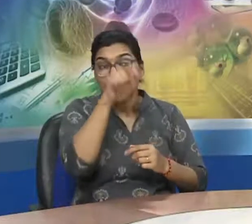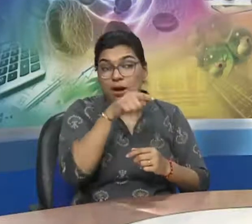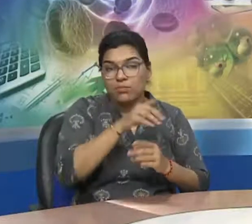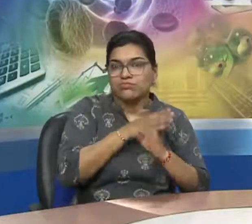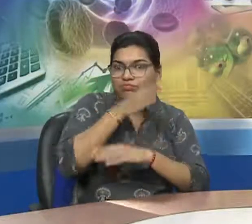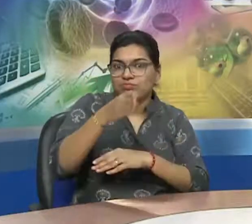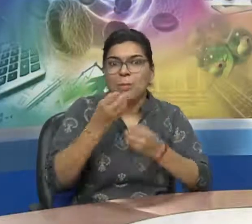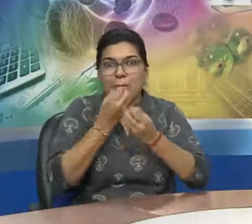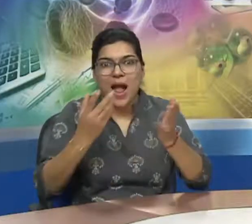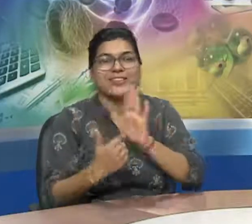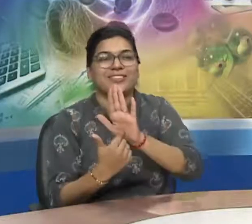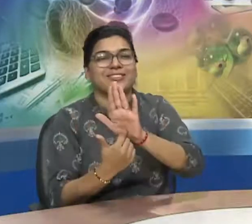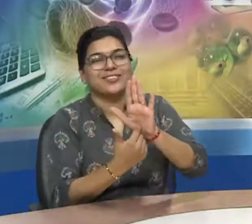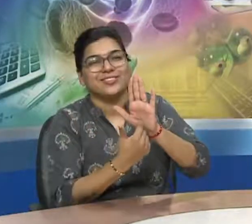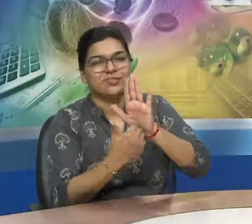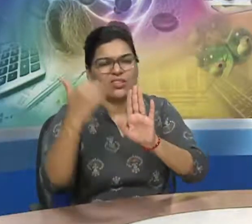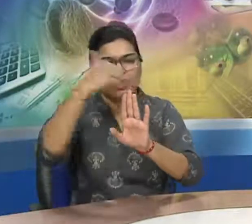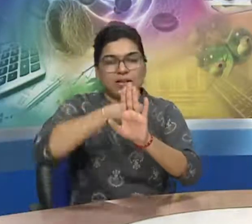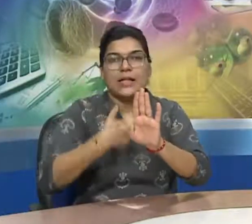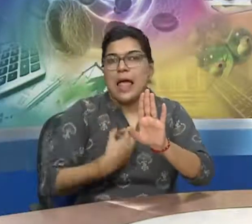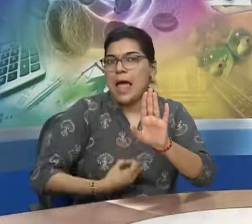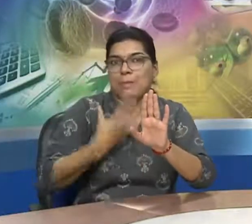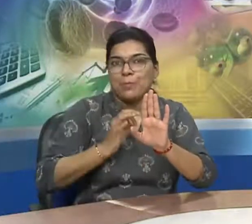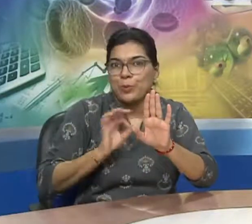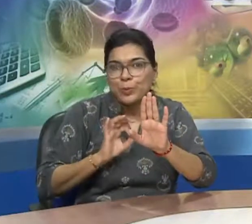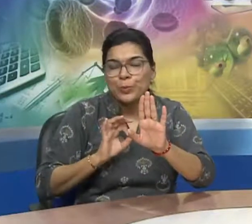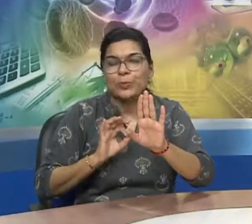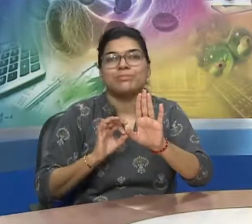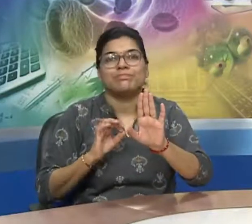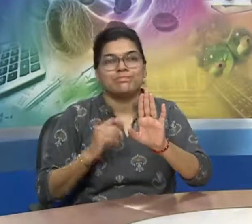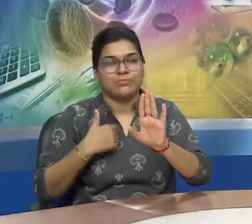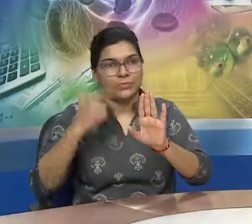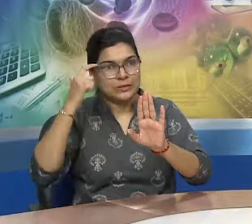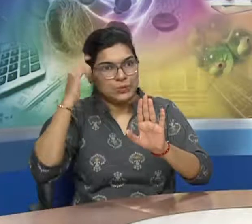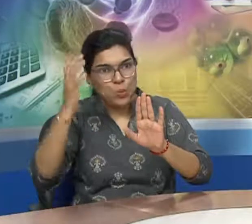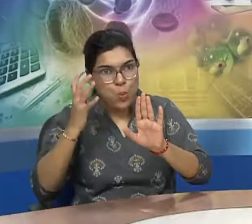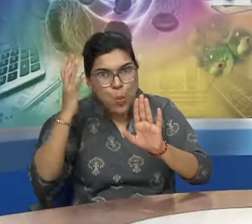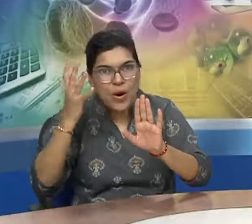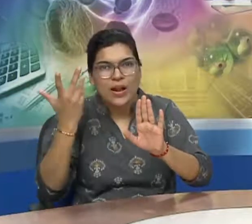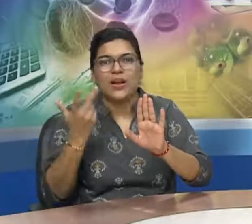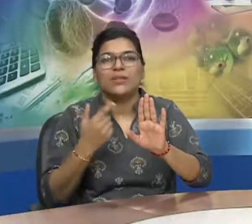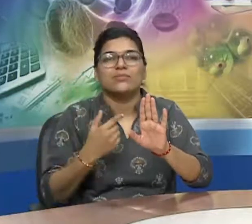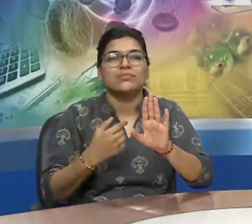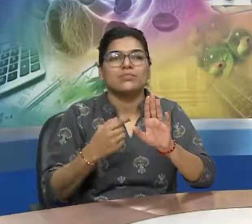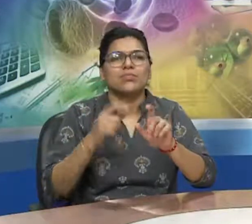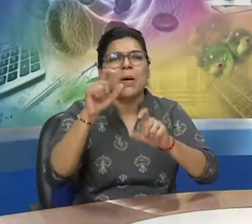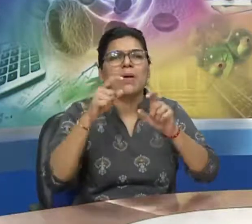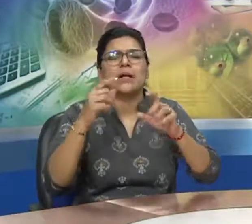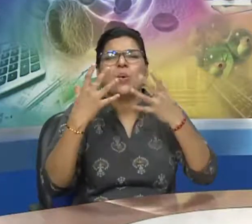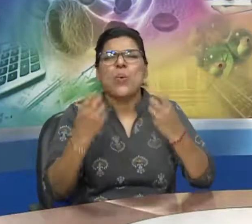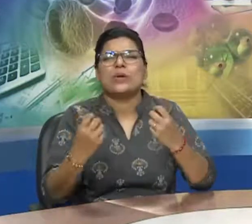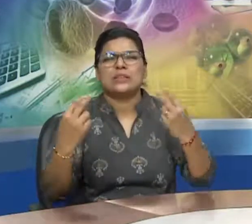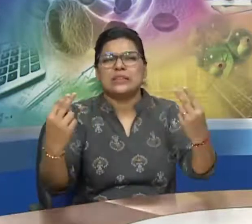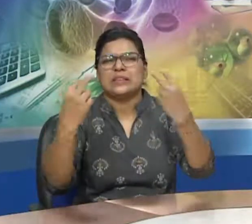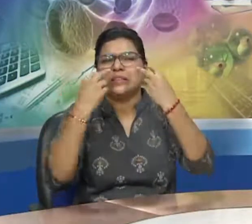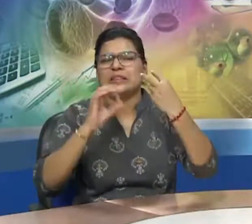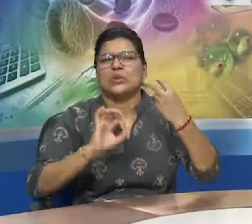And none of these different faces that he puts on is his natural